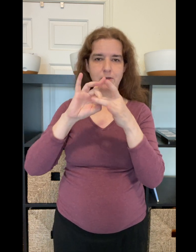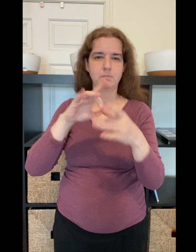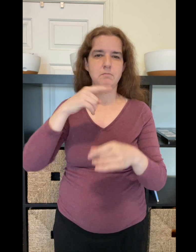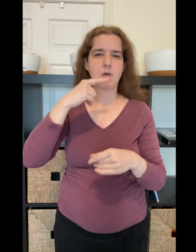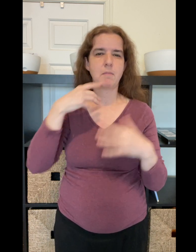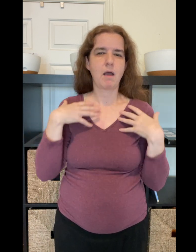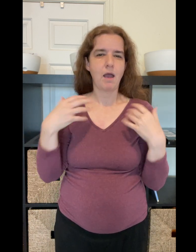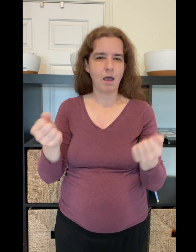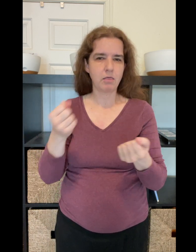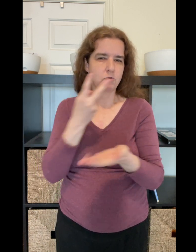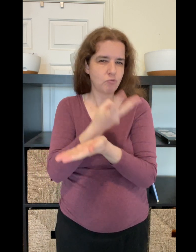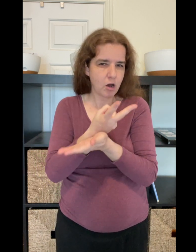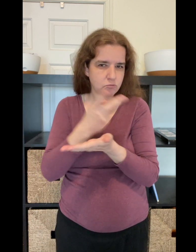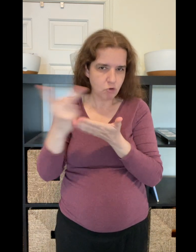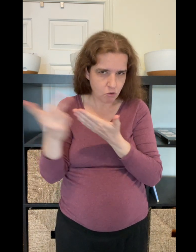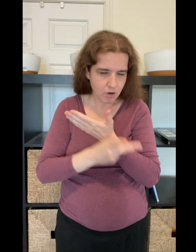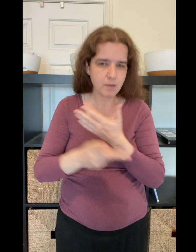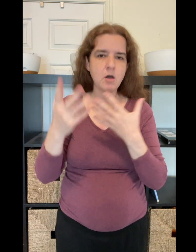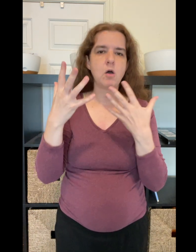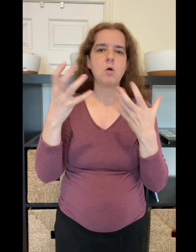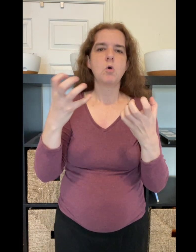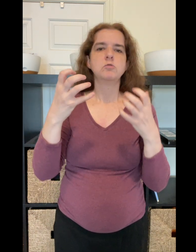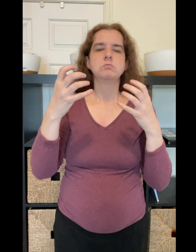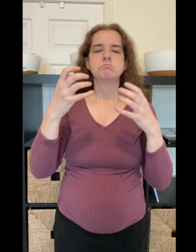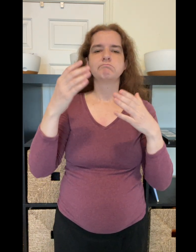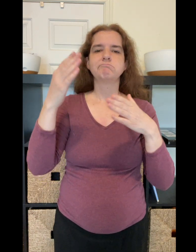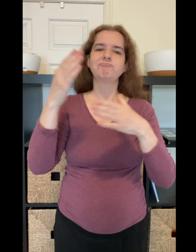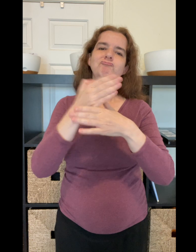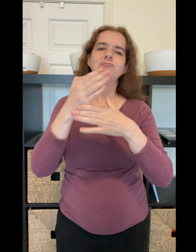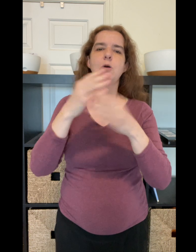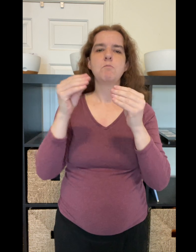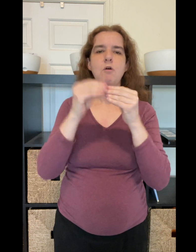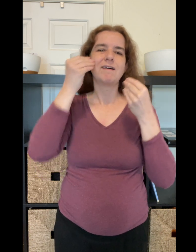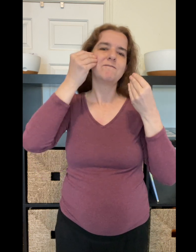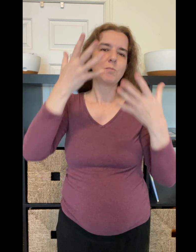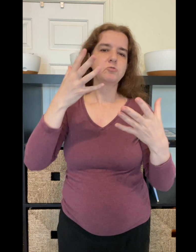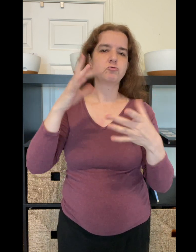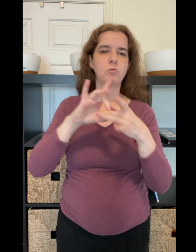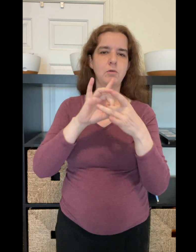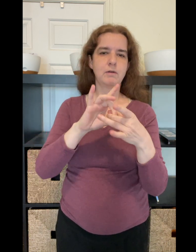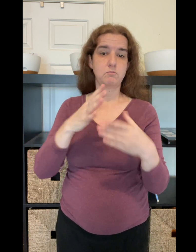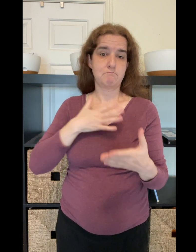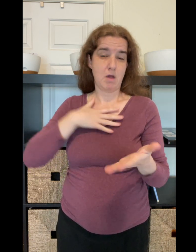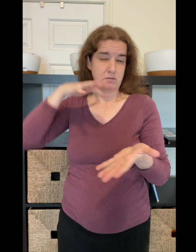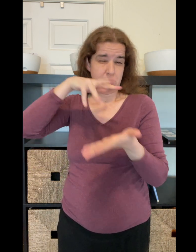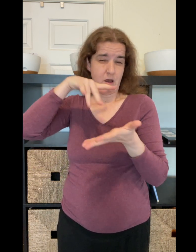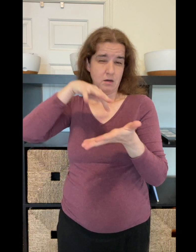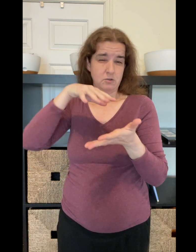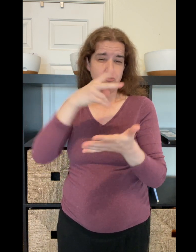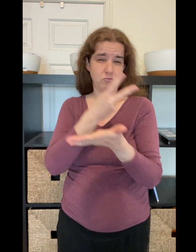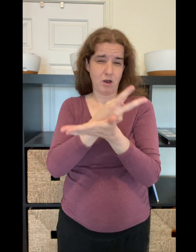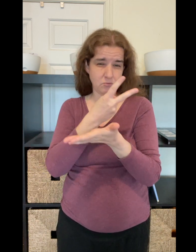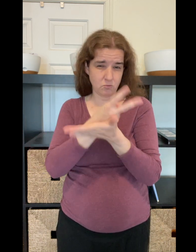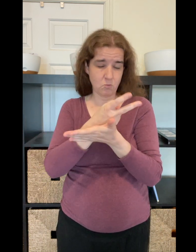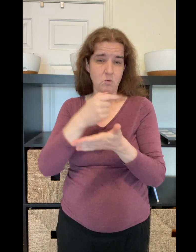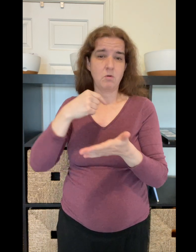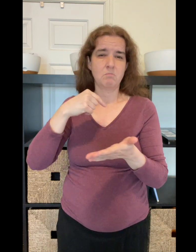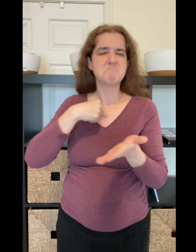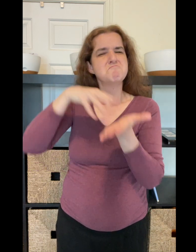vocabulary words related to public health and my graduate program. I wanted to share more information related with my studies in